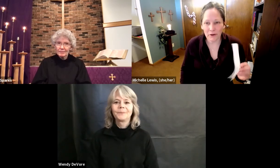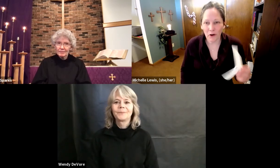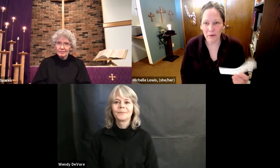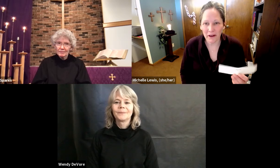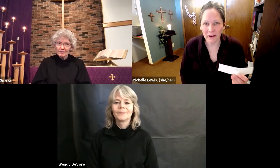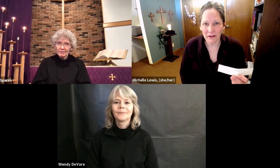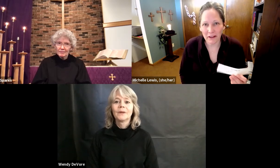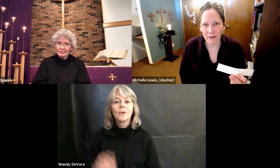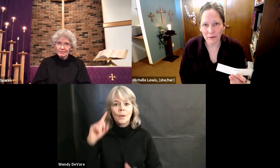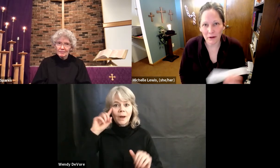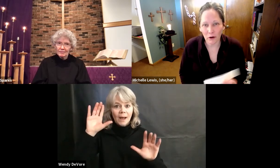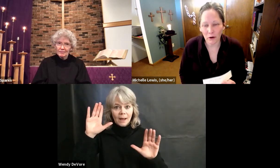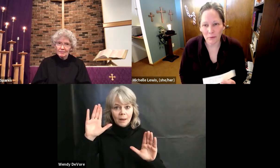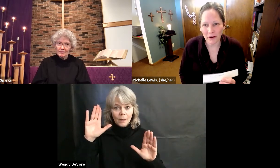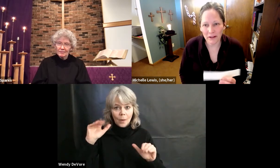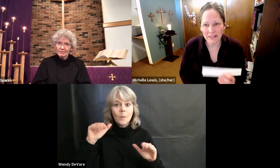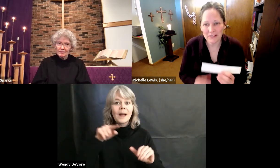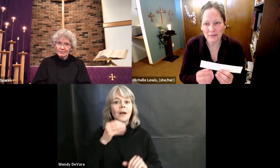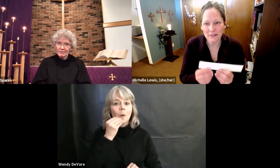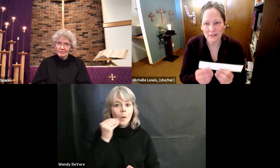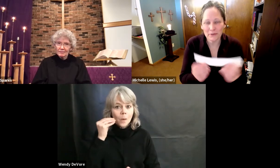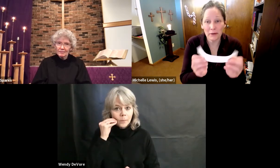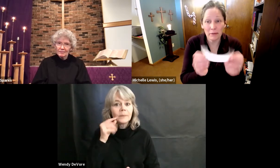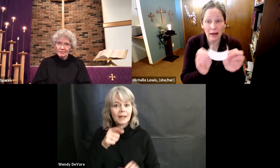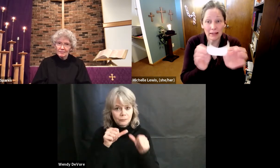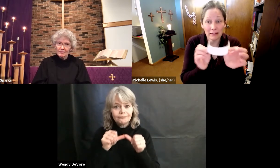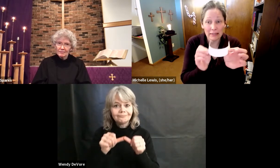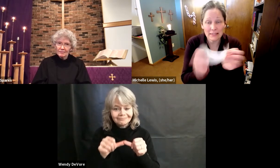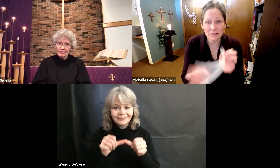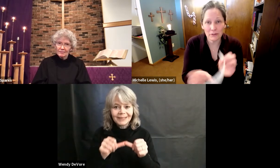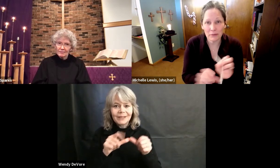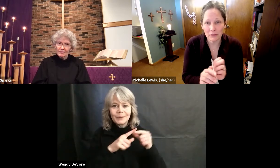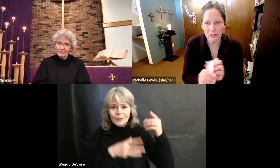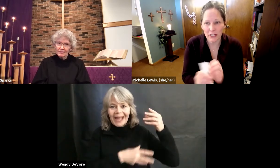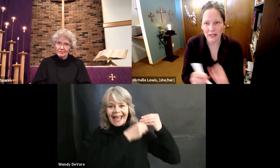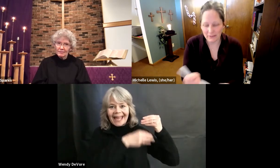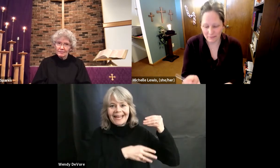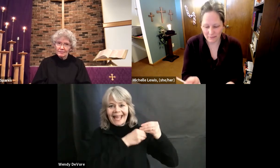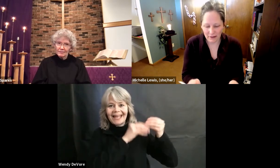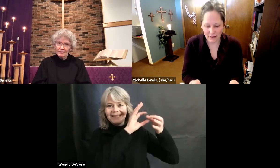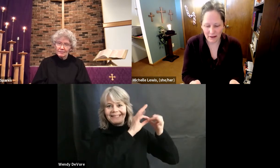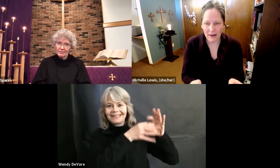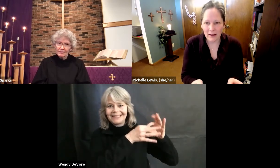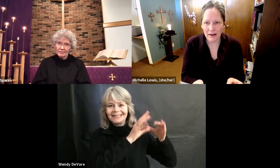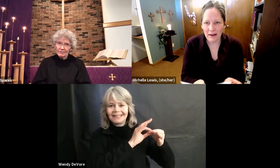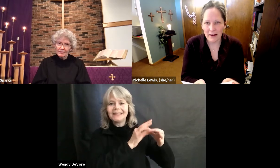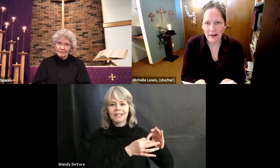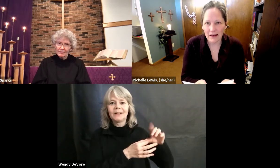So I hope that you at home continue to add links to your paper chain